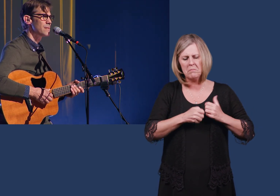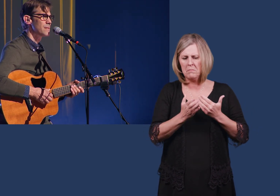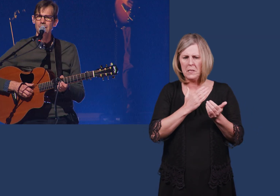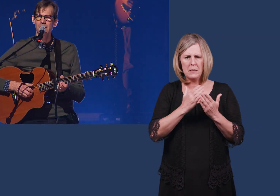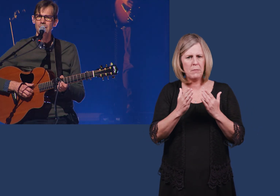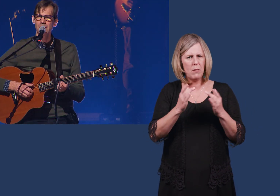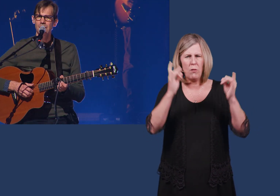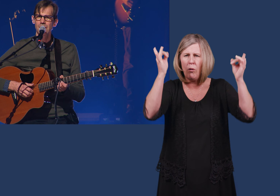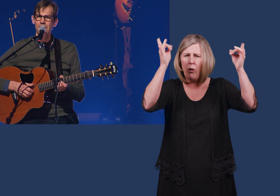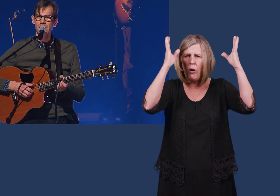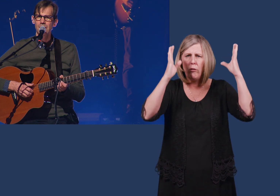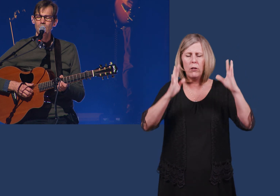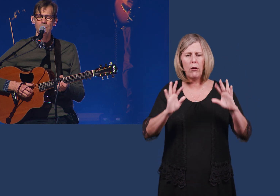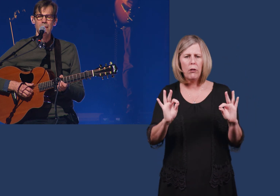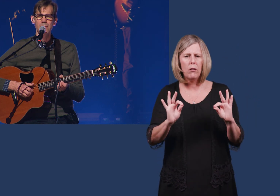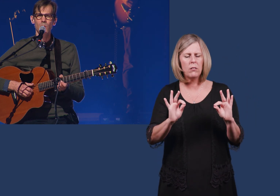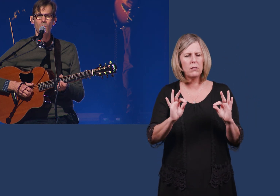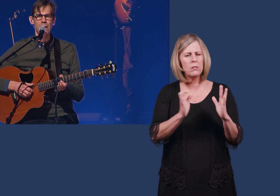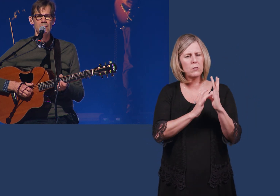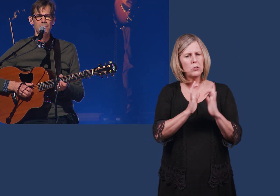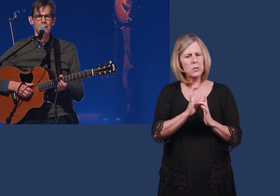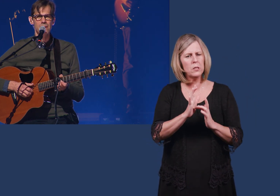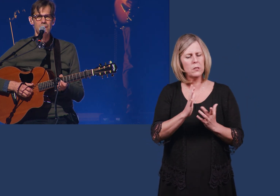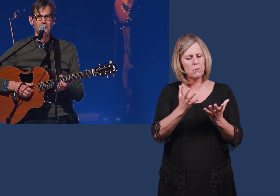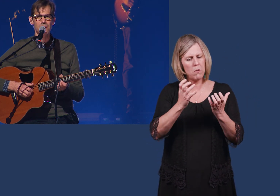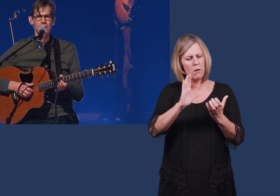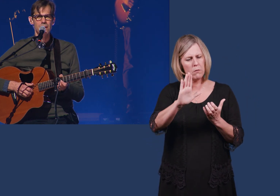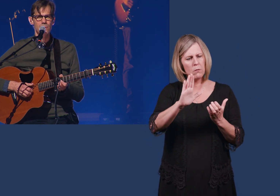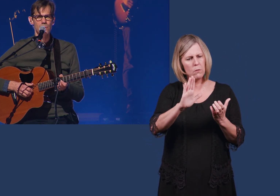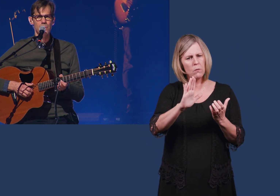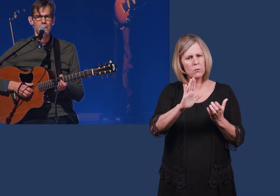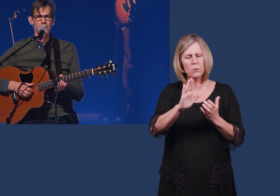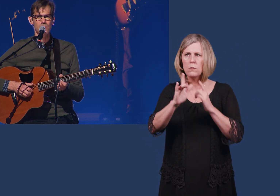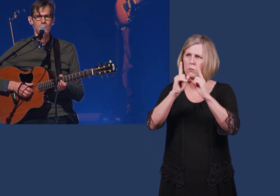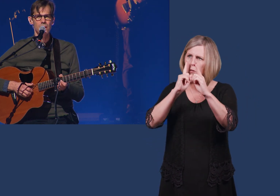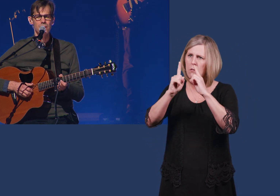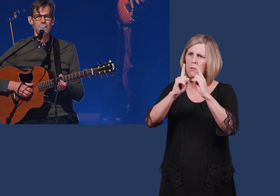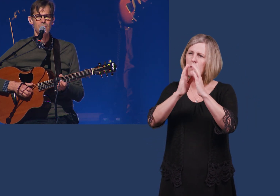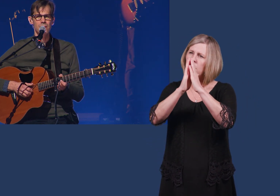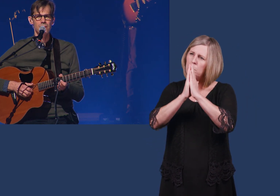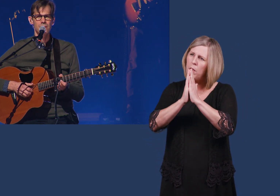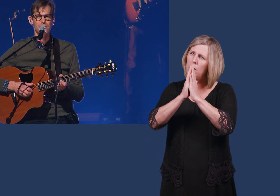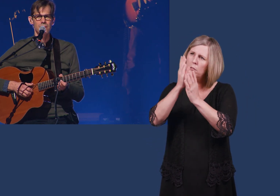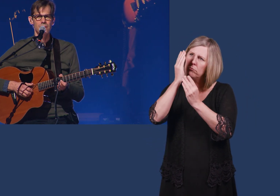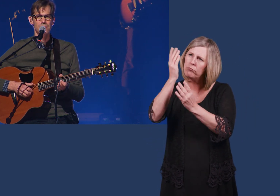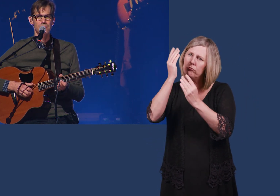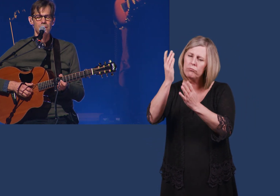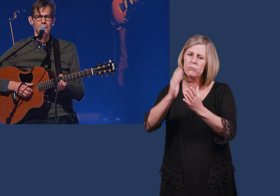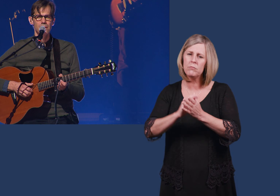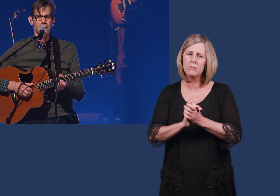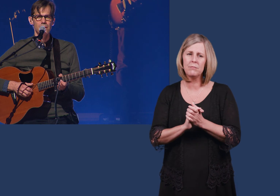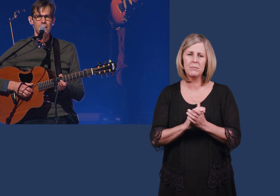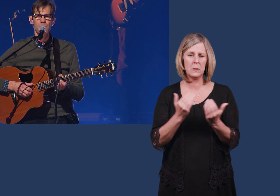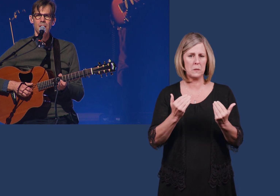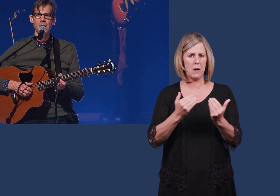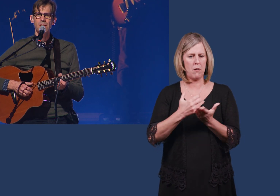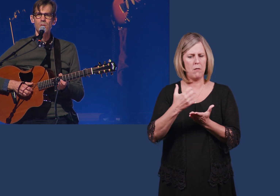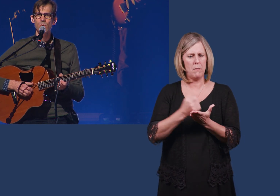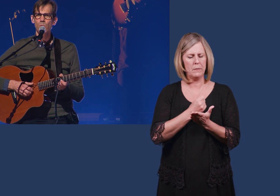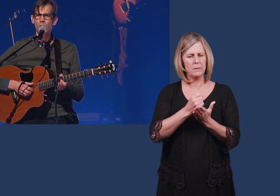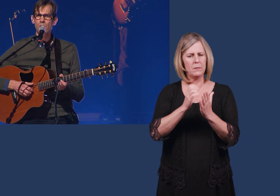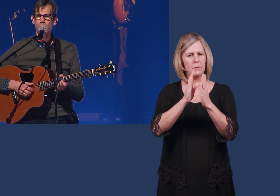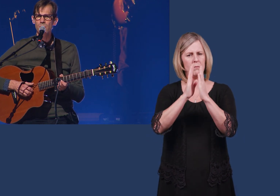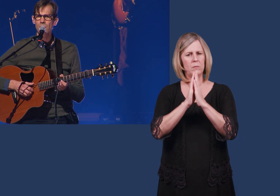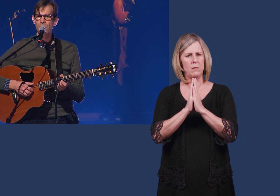are. Can we make some quiet space in our hearts as we prepare to do that together? Let's pray God's